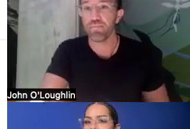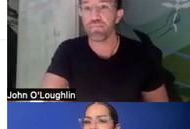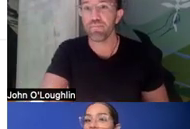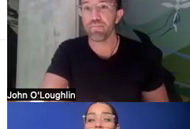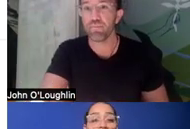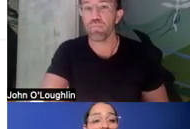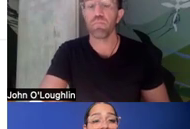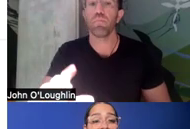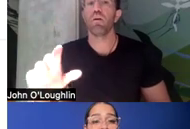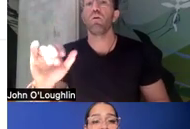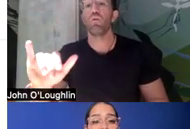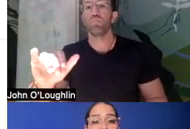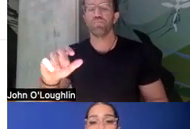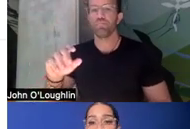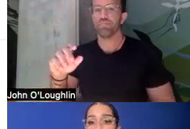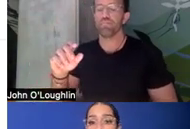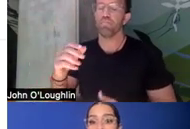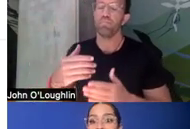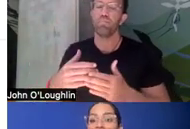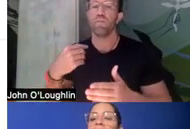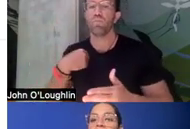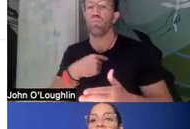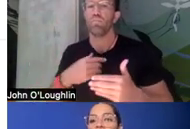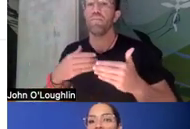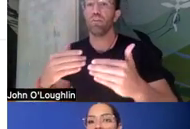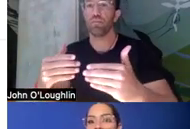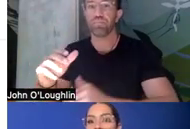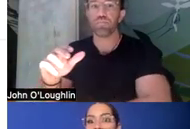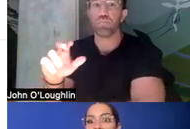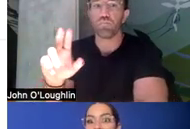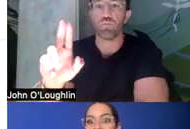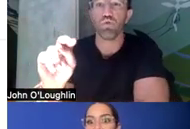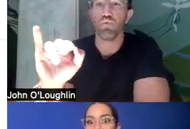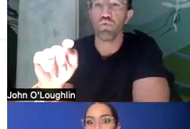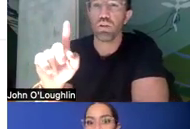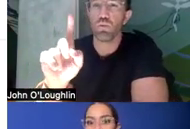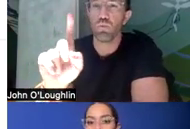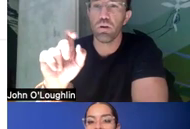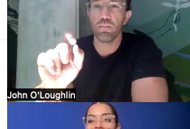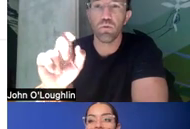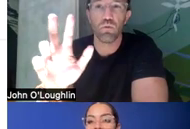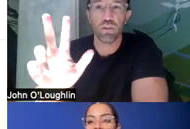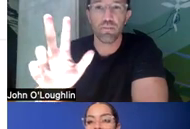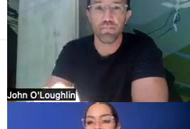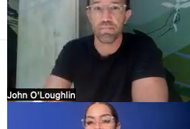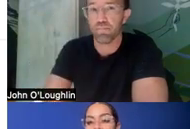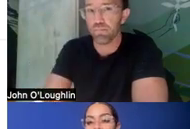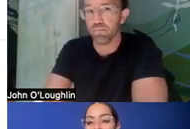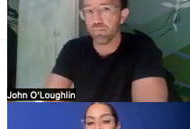So you can help yourself. I see. Okay. Before we do move on,